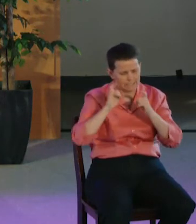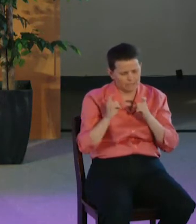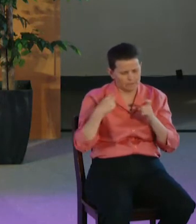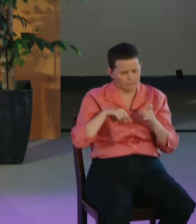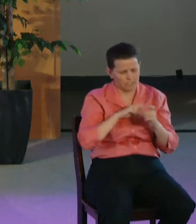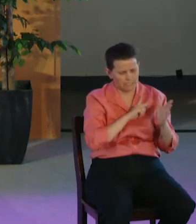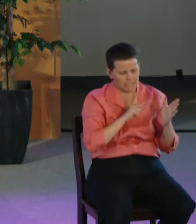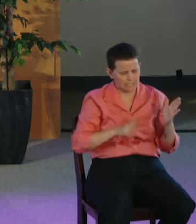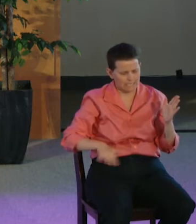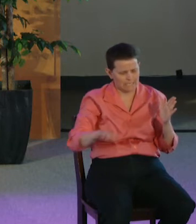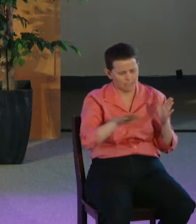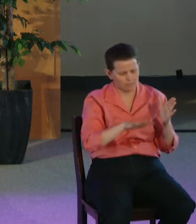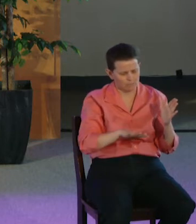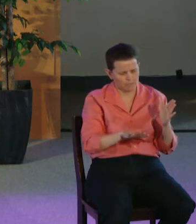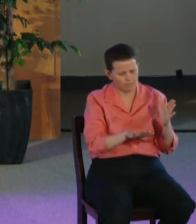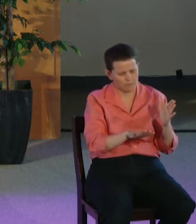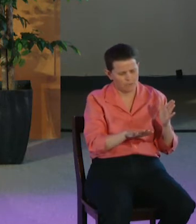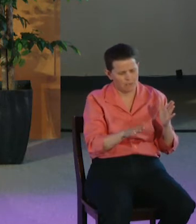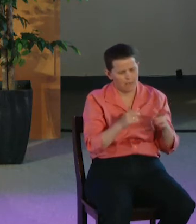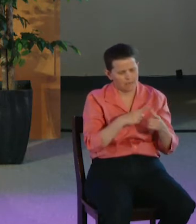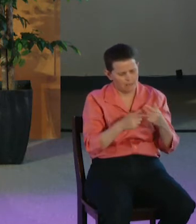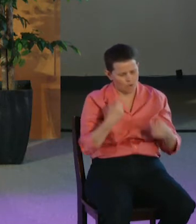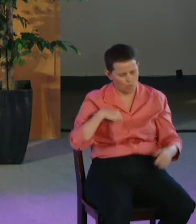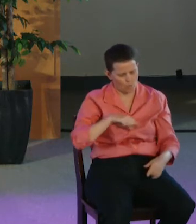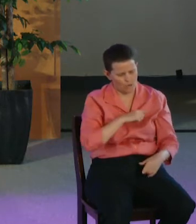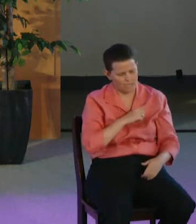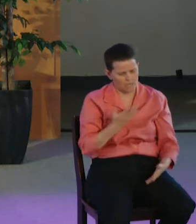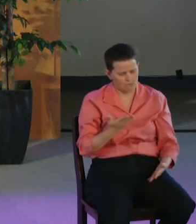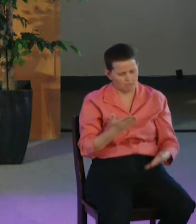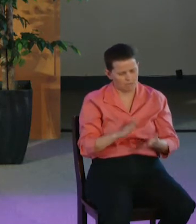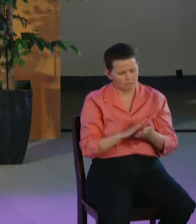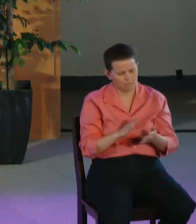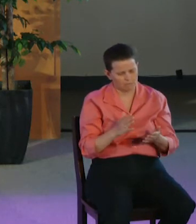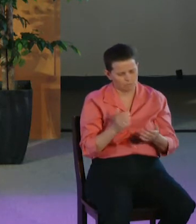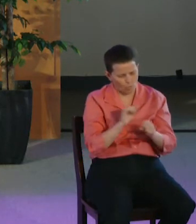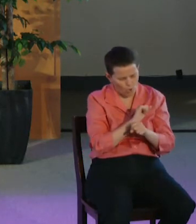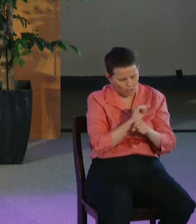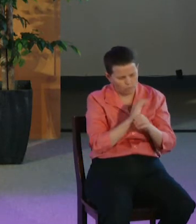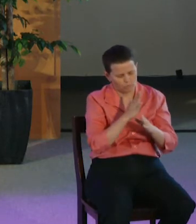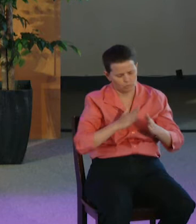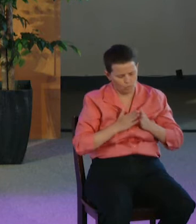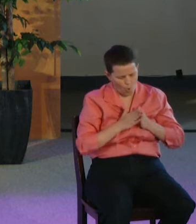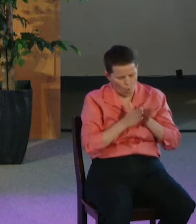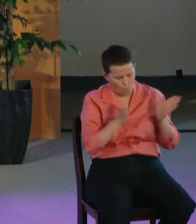It is ours to open up to that gift, open ourselves up to receiving that gift.